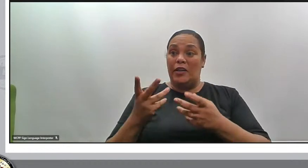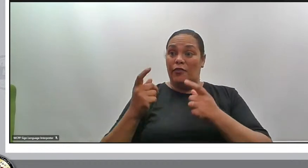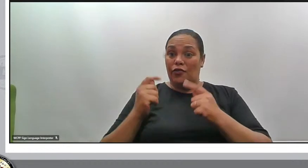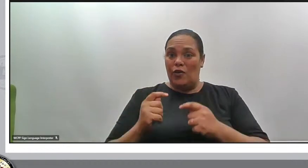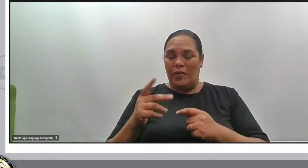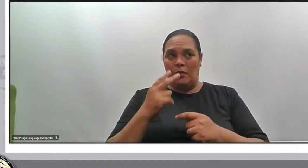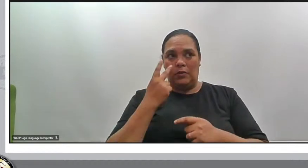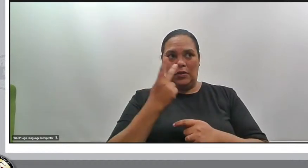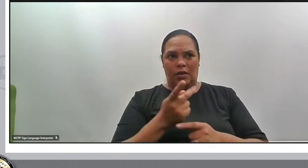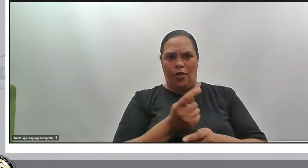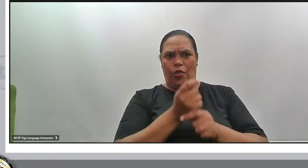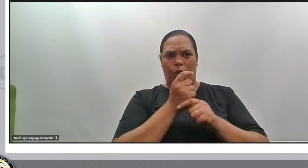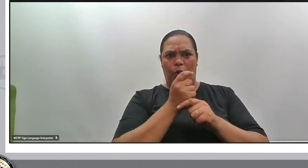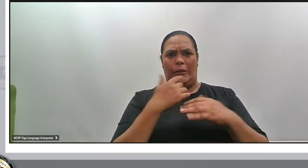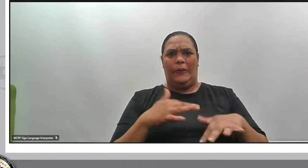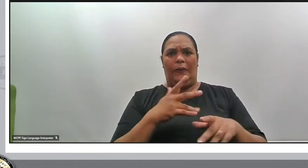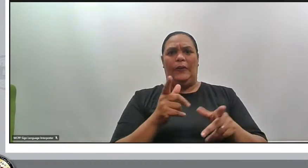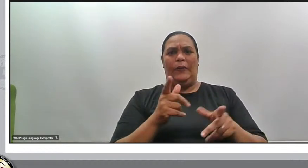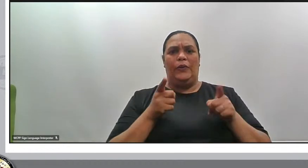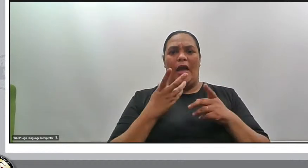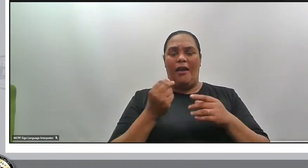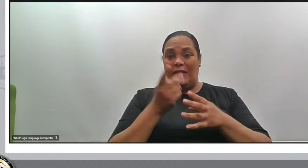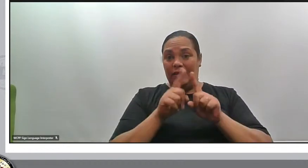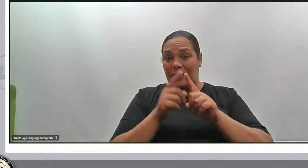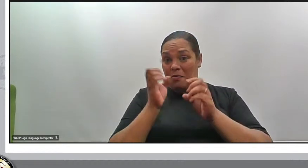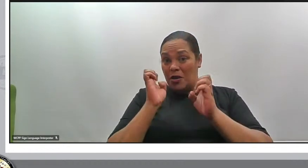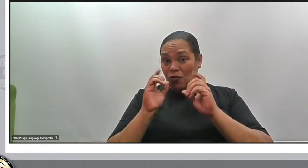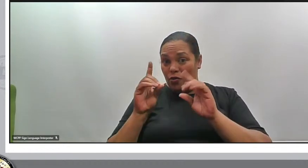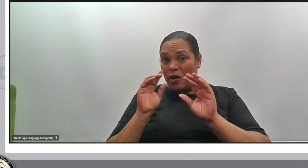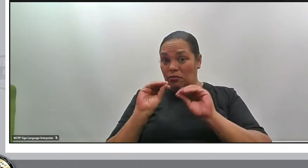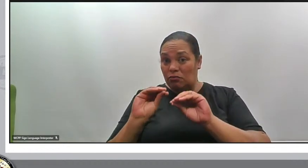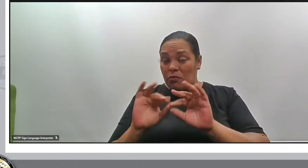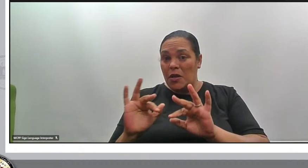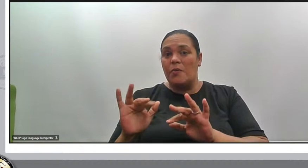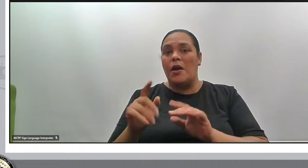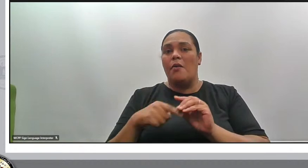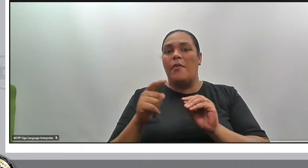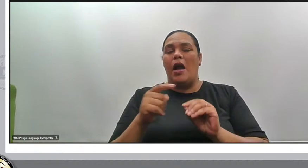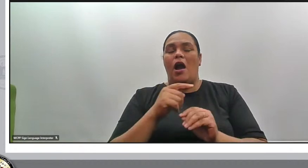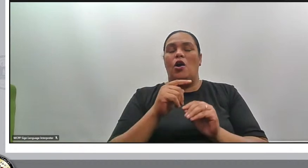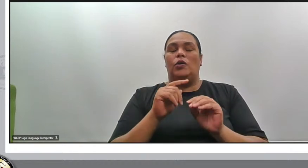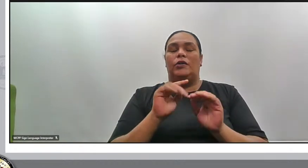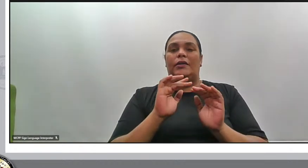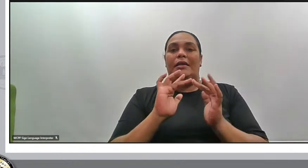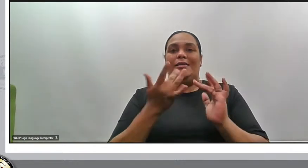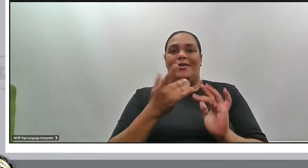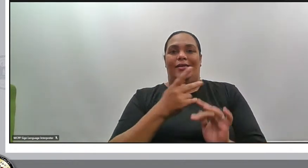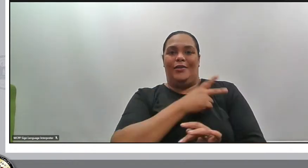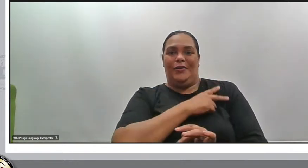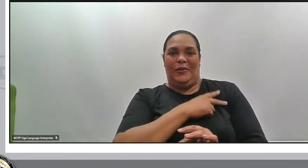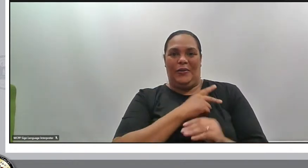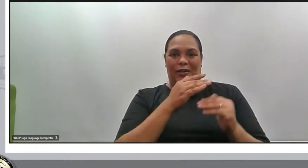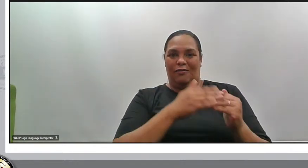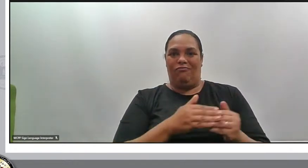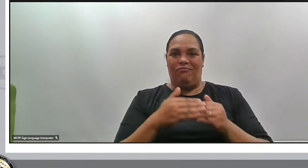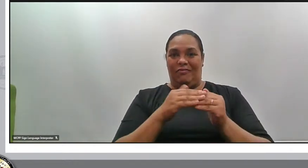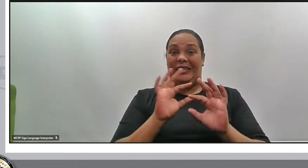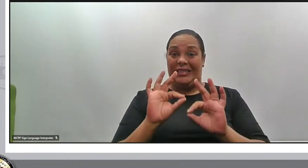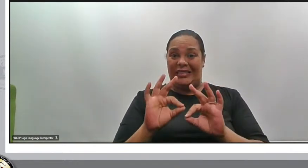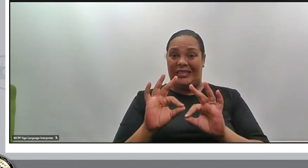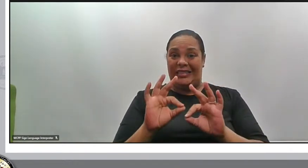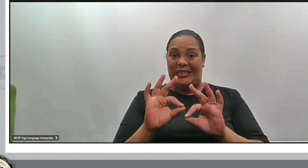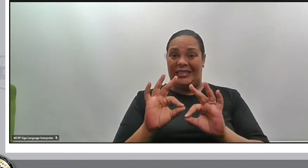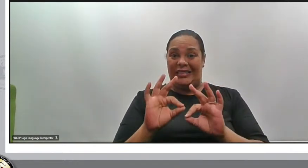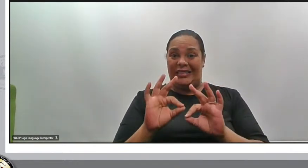threats and educating people about cybersecurity threats, because that was one of the